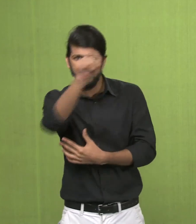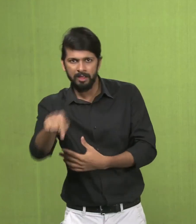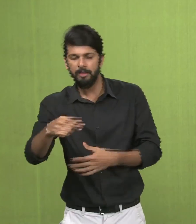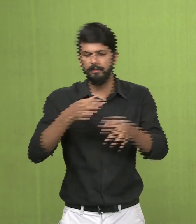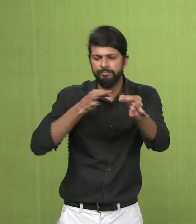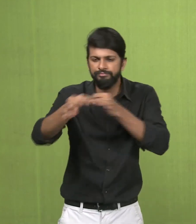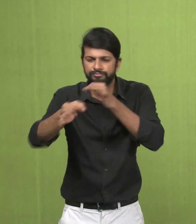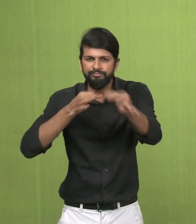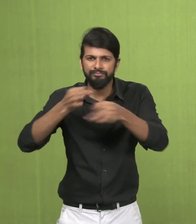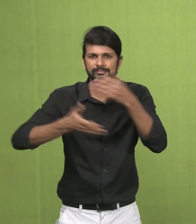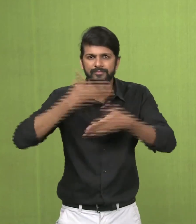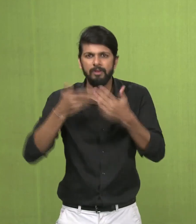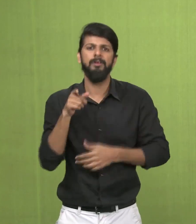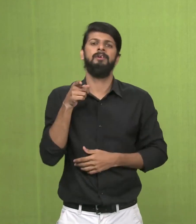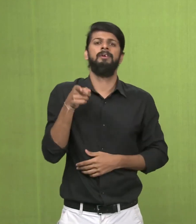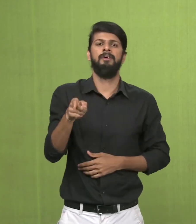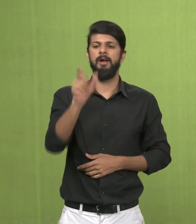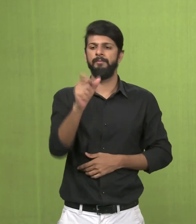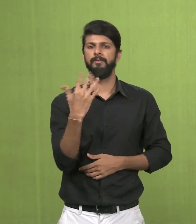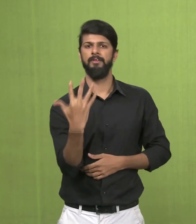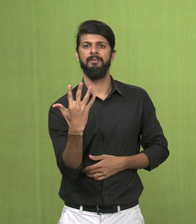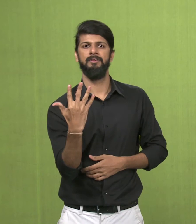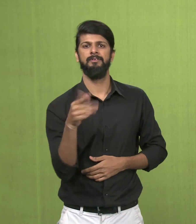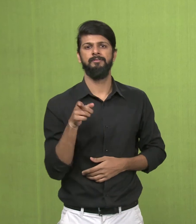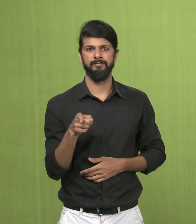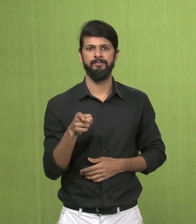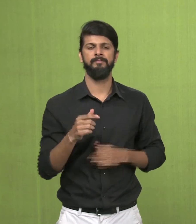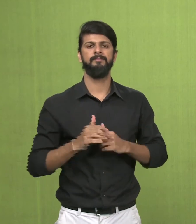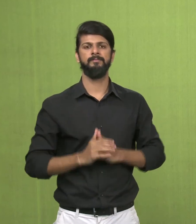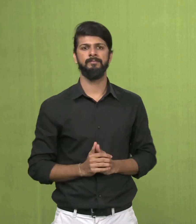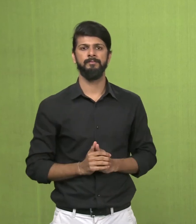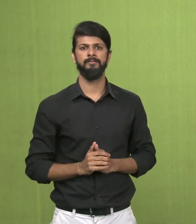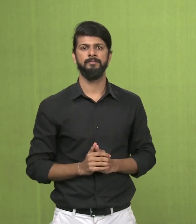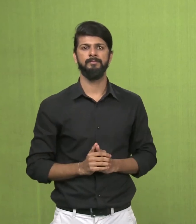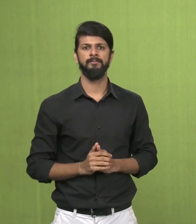when after his enlightenment he was preaching, there were 5 of his first disciples.